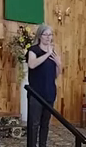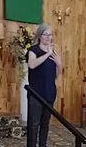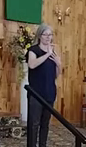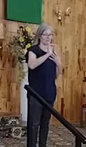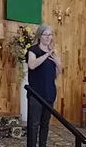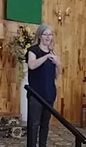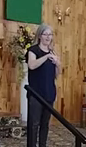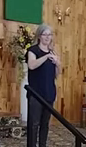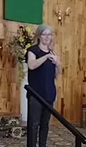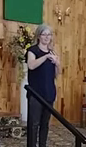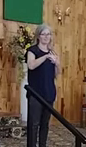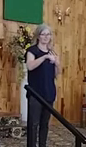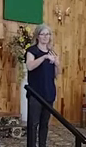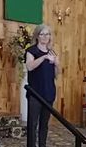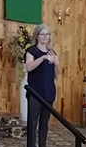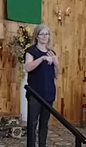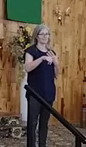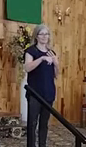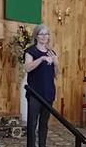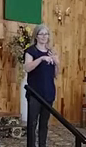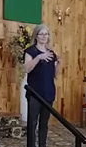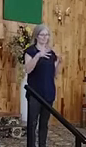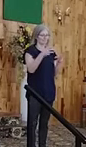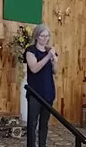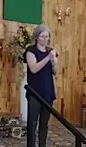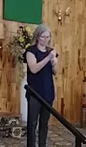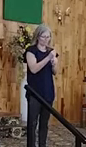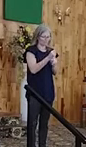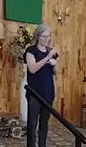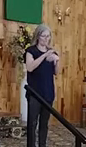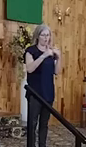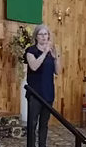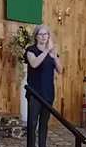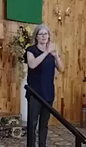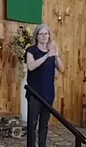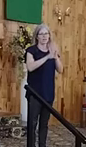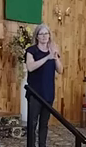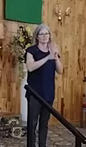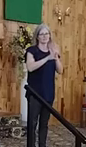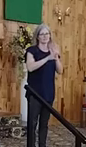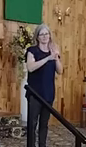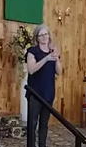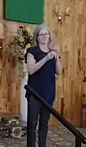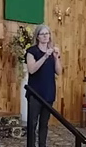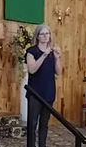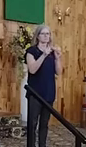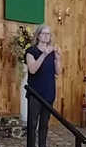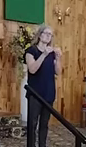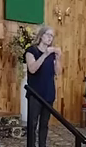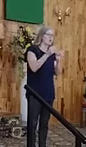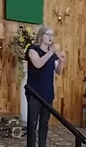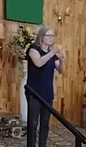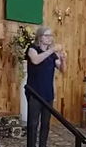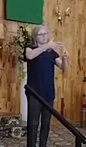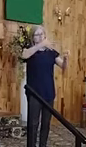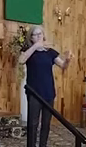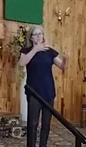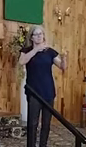the entirety of the commandments, which may be made more explicit in individual